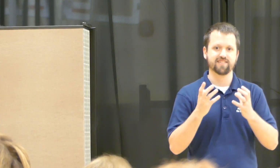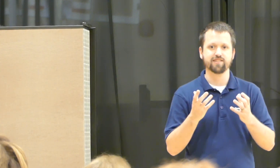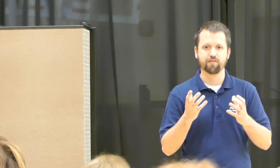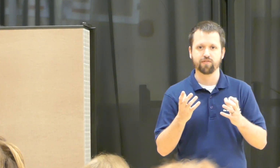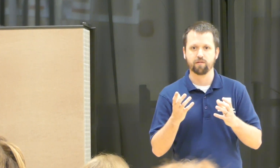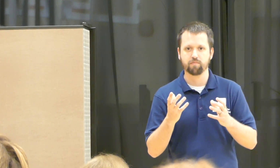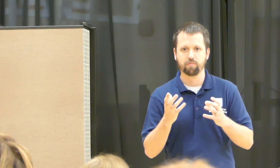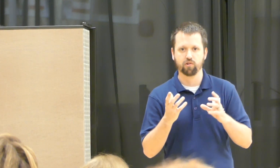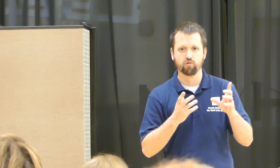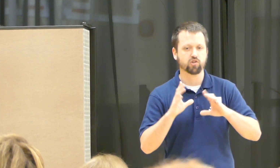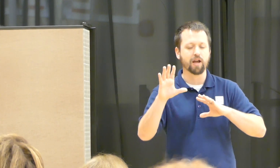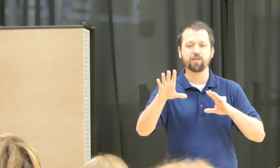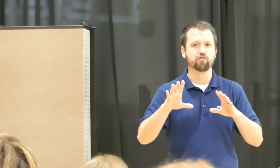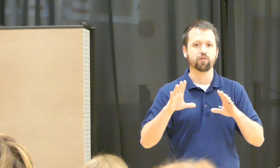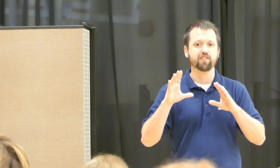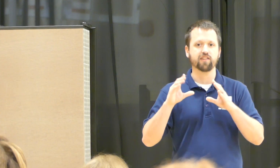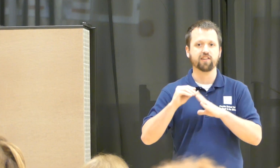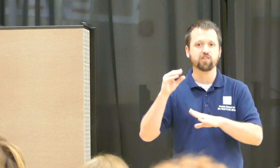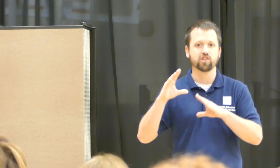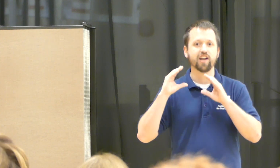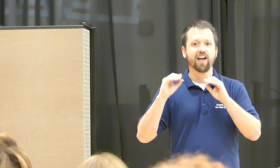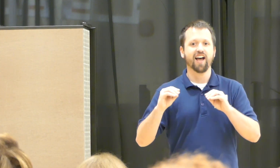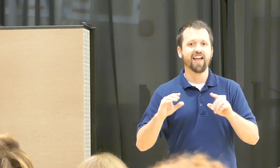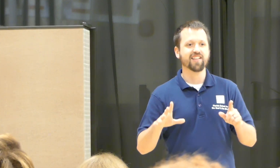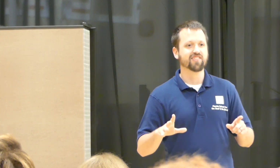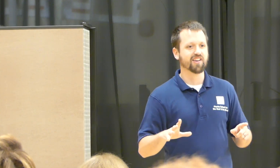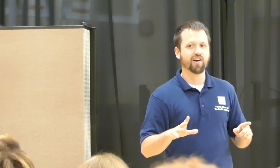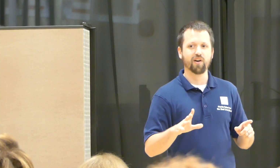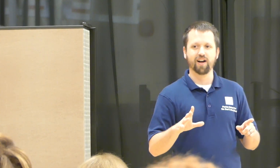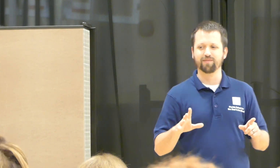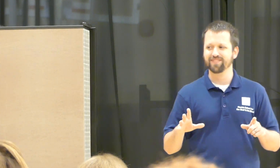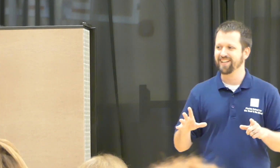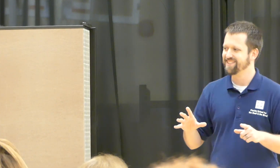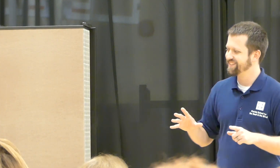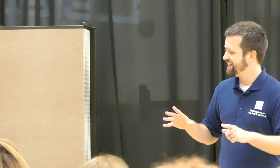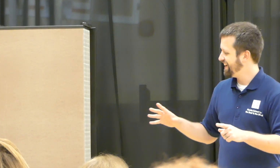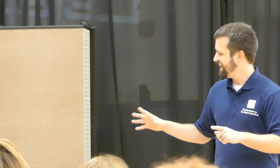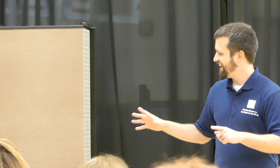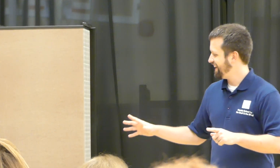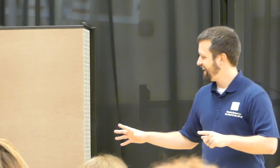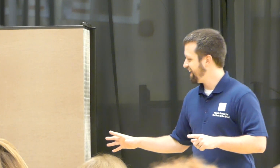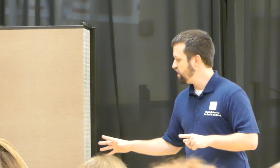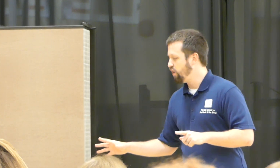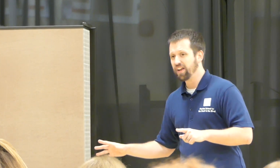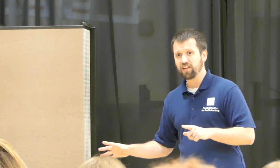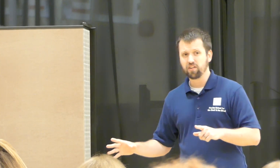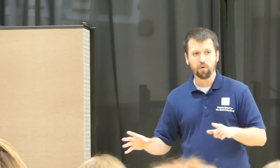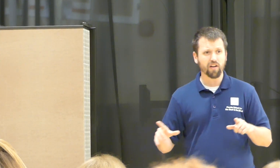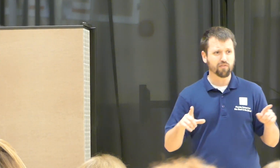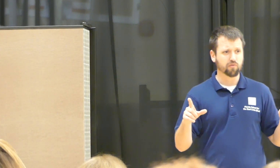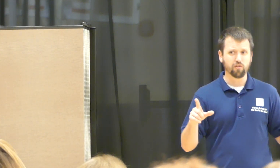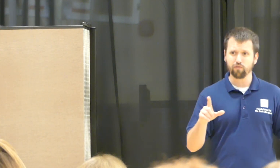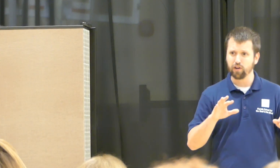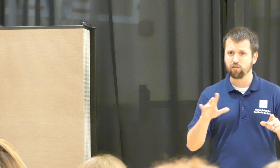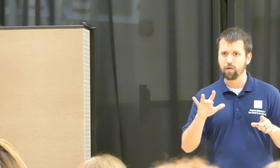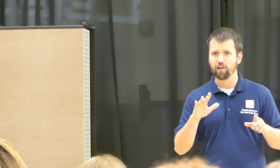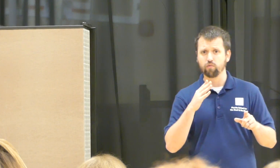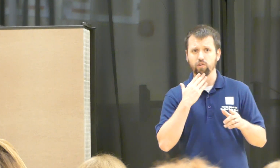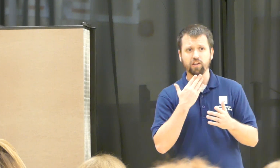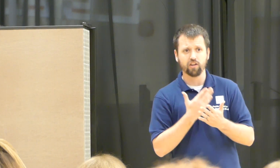of people with torture I get students to teach, and so it's your finger spelling is really good.